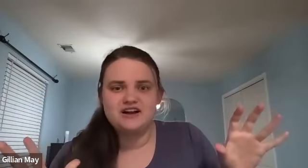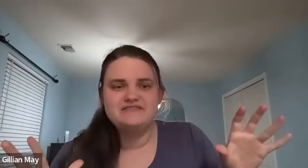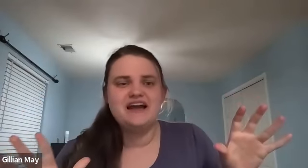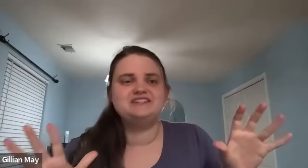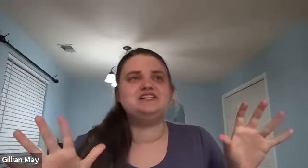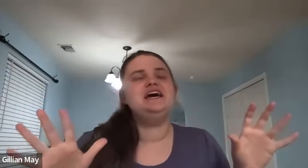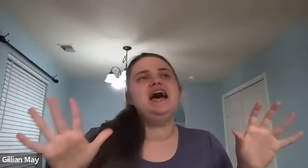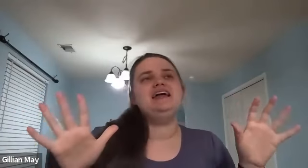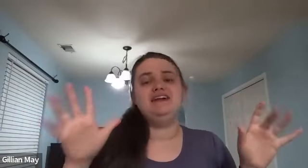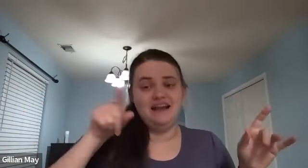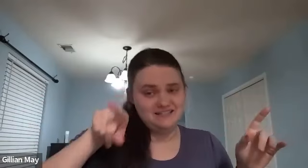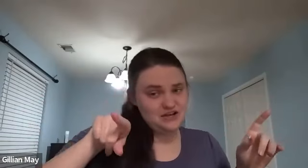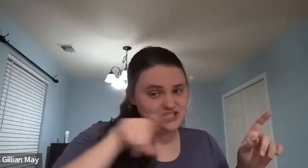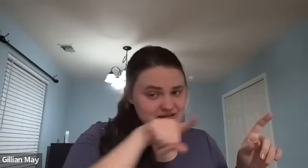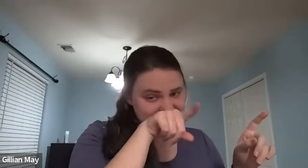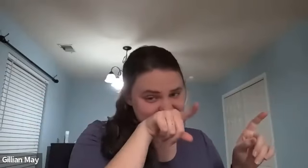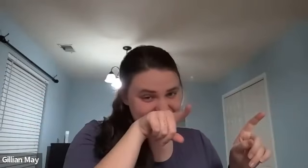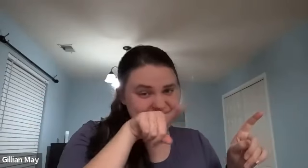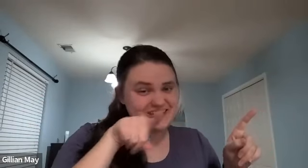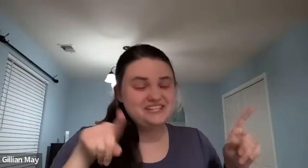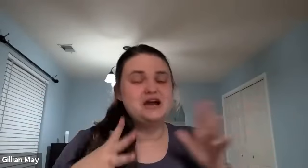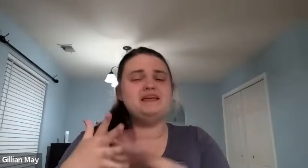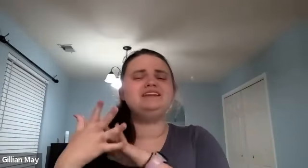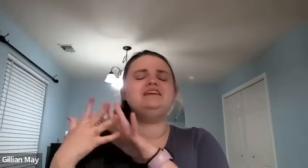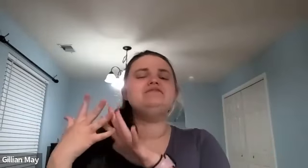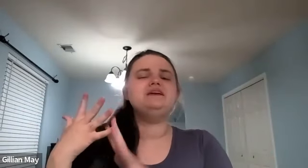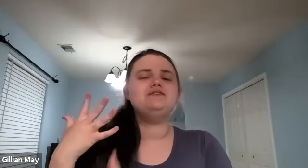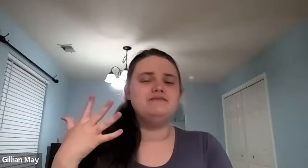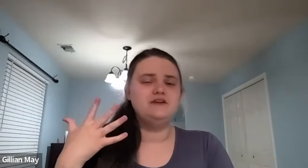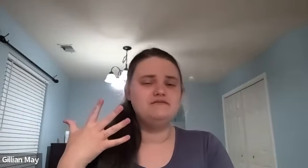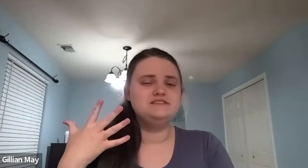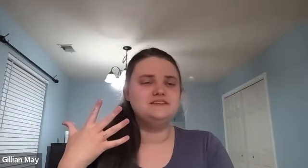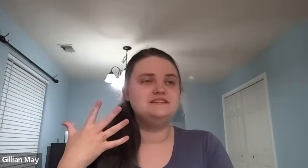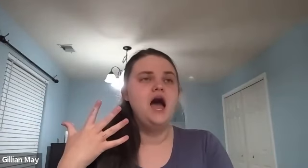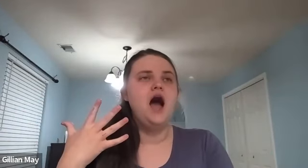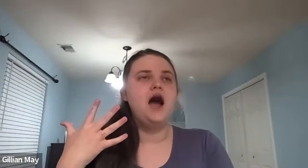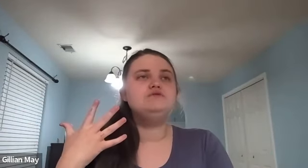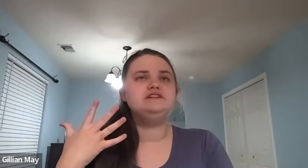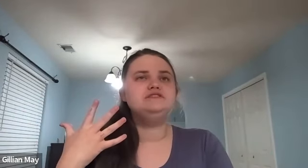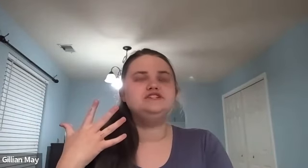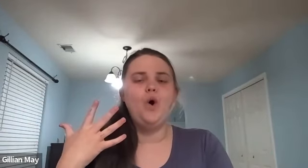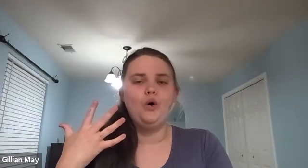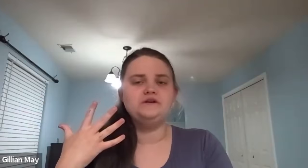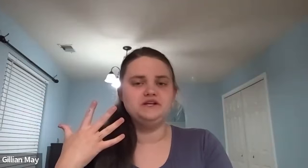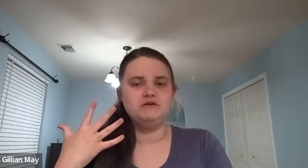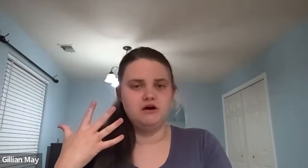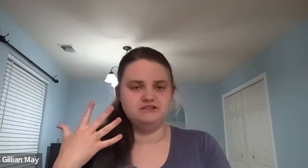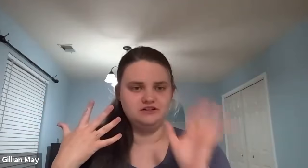Chocolate Factory. And like, I saw James and the Giant Peach. I'm like, give me graphic novels of these. I will literally do a whole year on Roald Dahl's